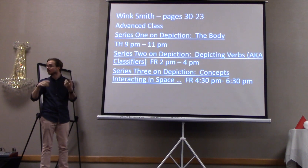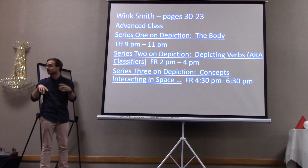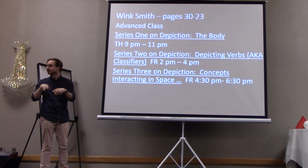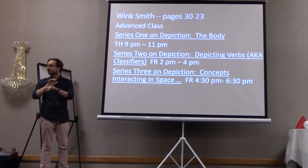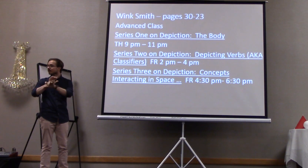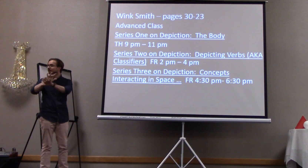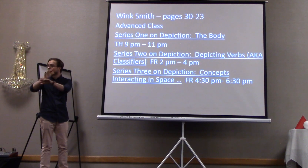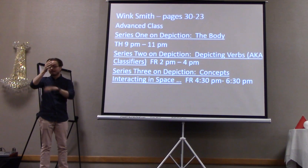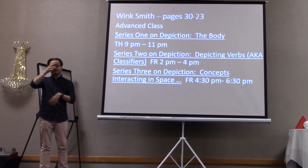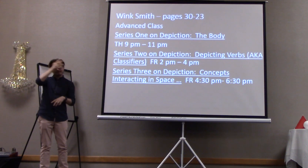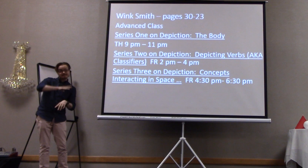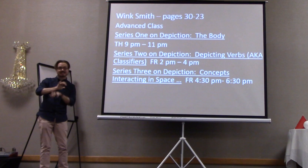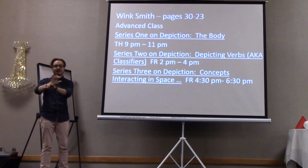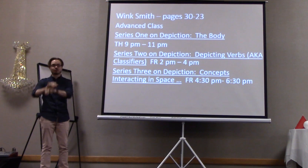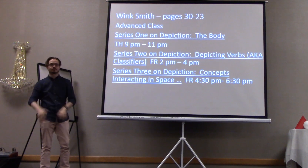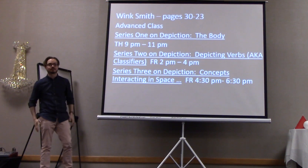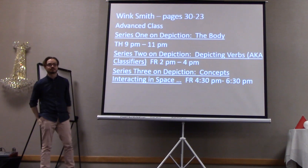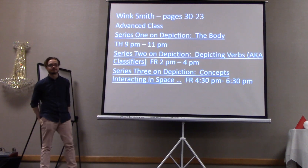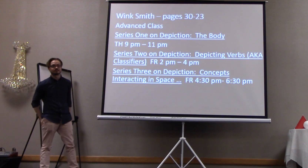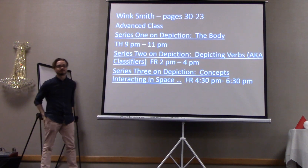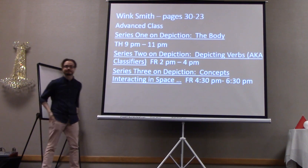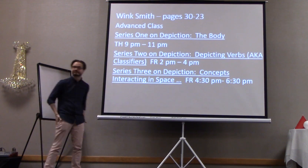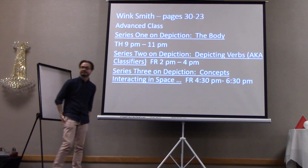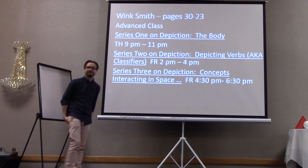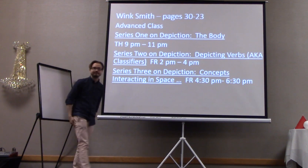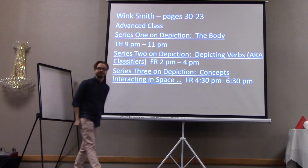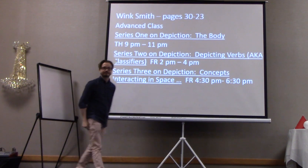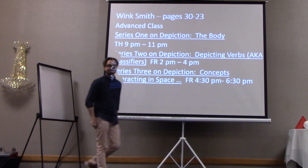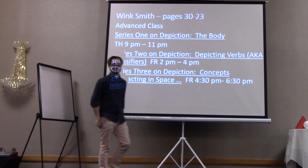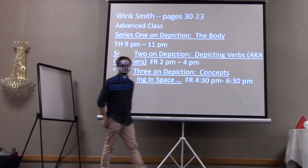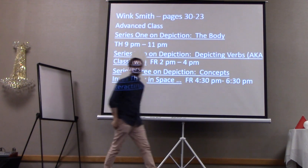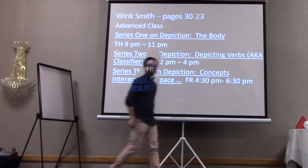logo said, "Man Spider."